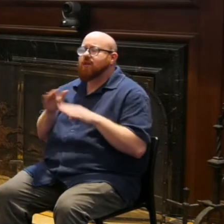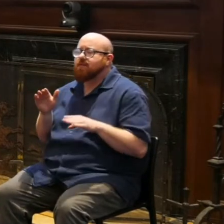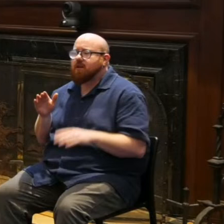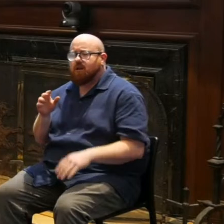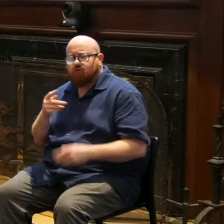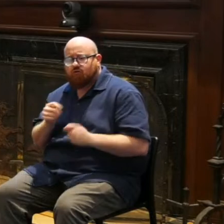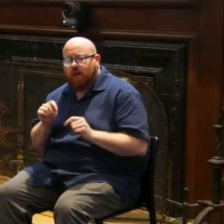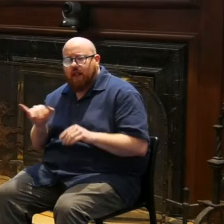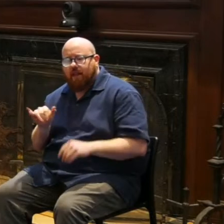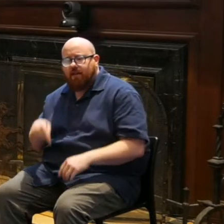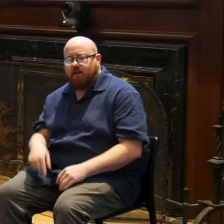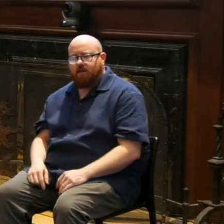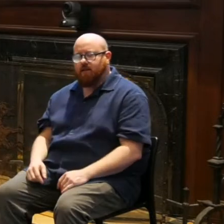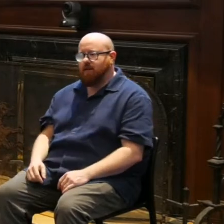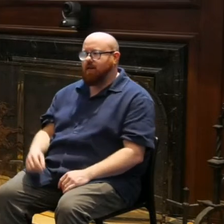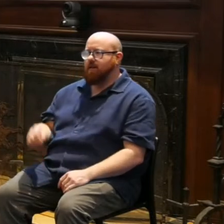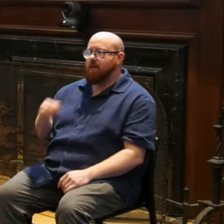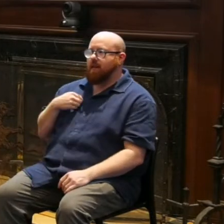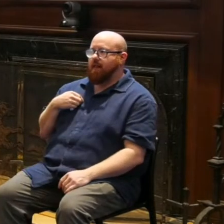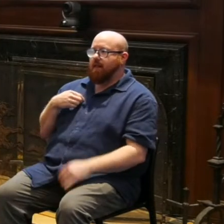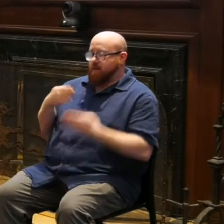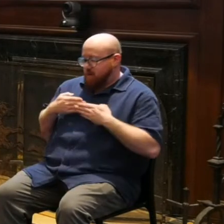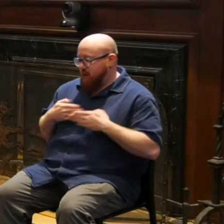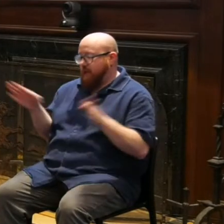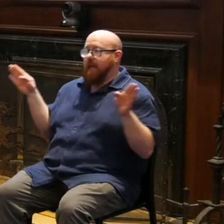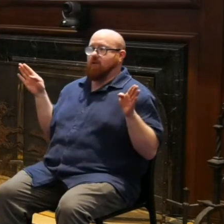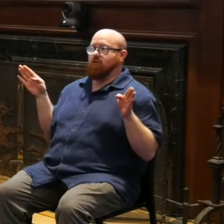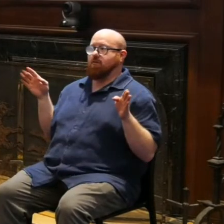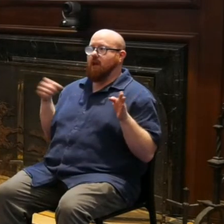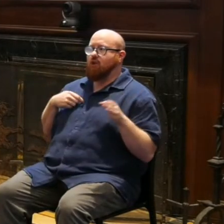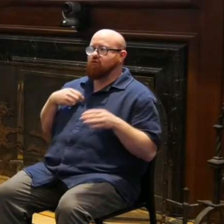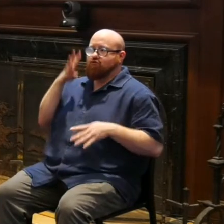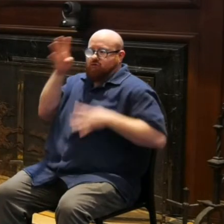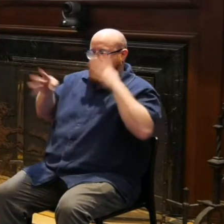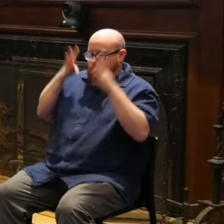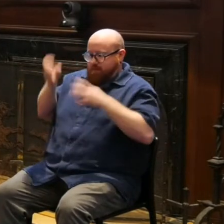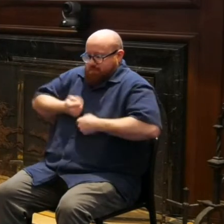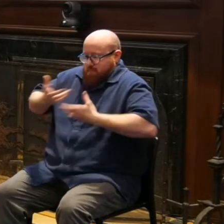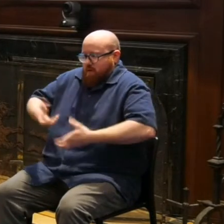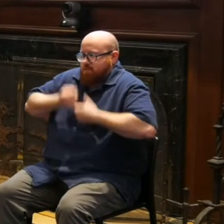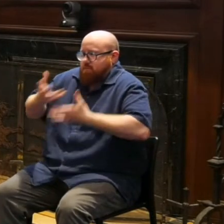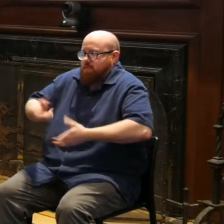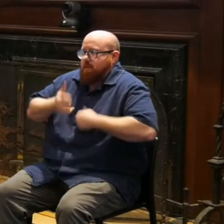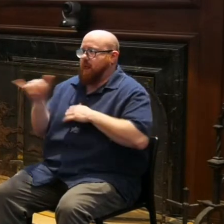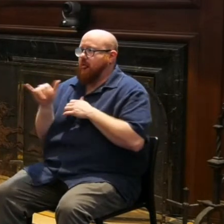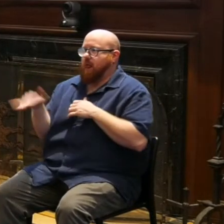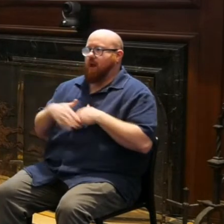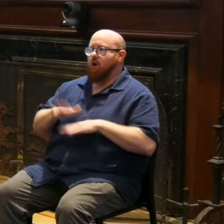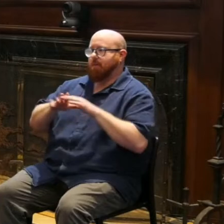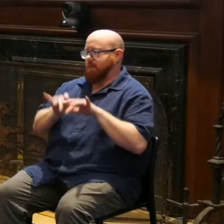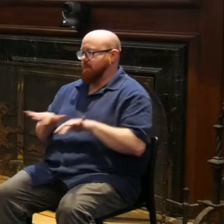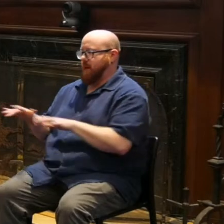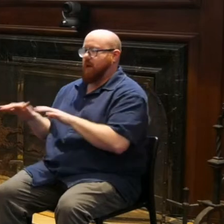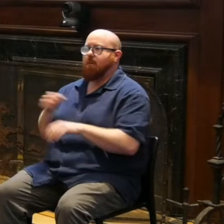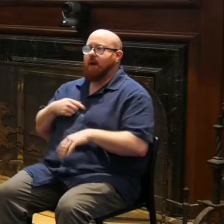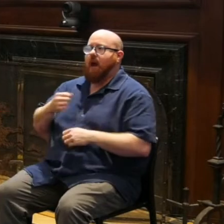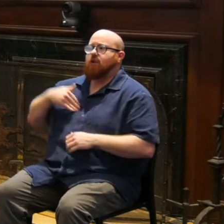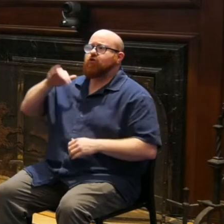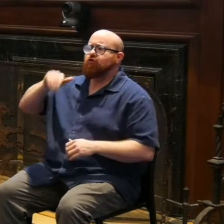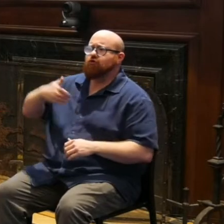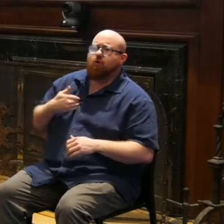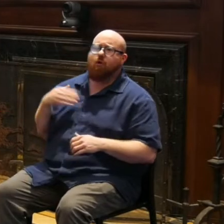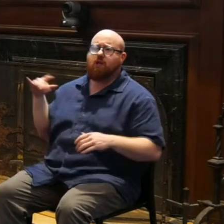like this. The floodgates open. Creativity spews out of me now like a crime scene across the piano bench. My soul is soaring, and